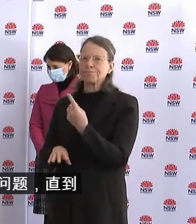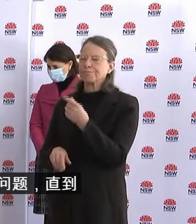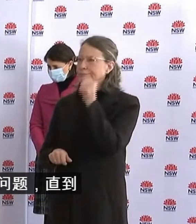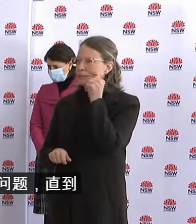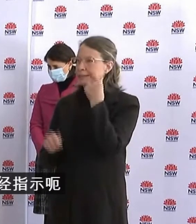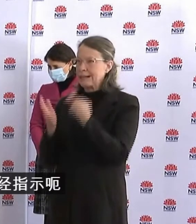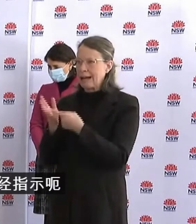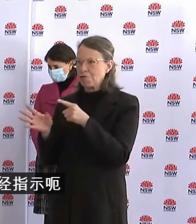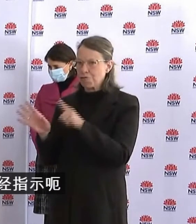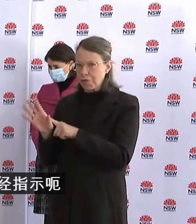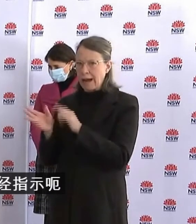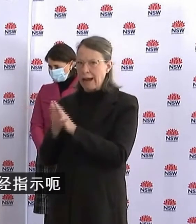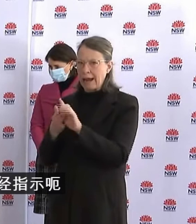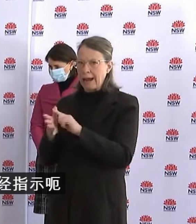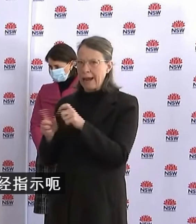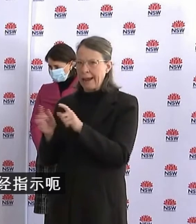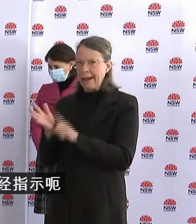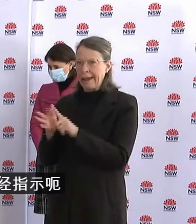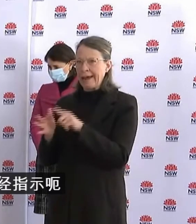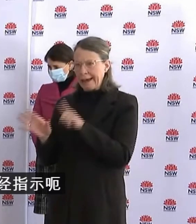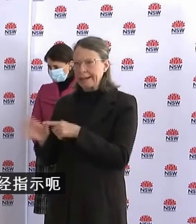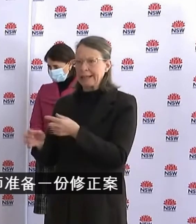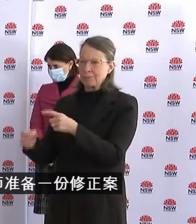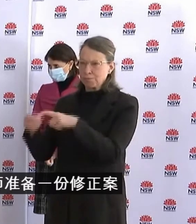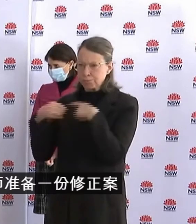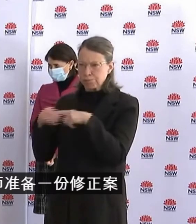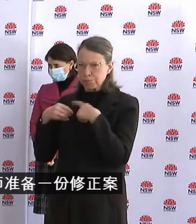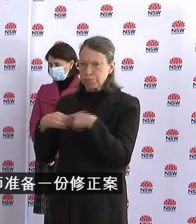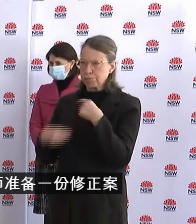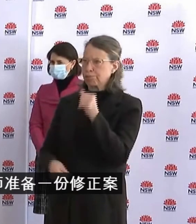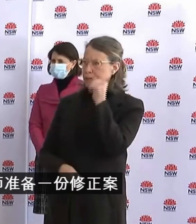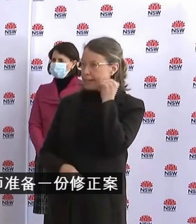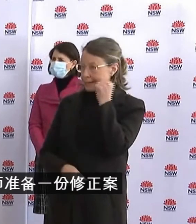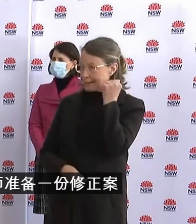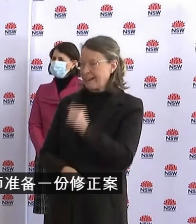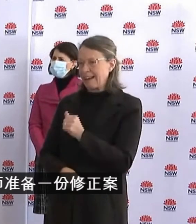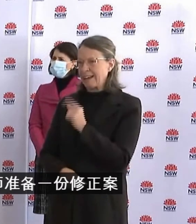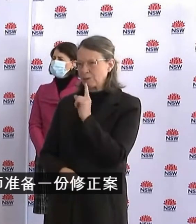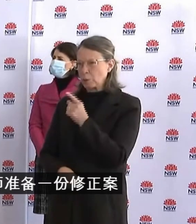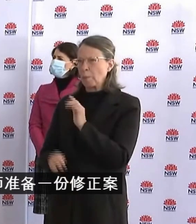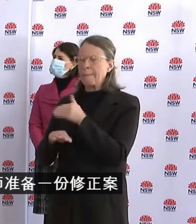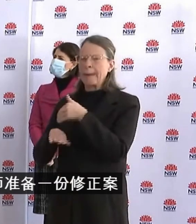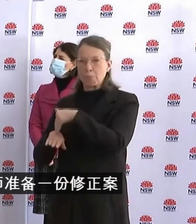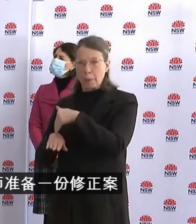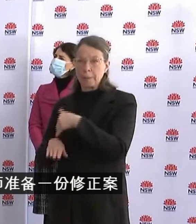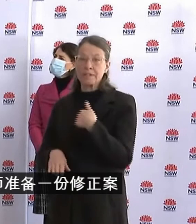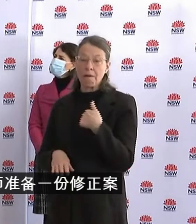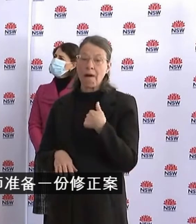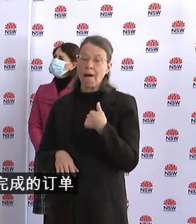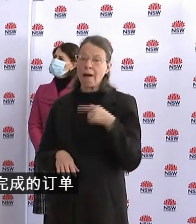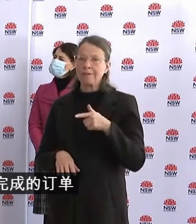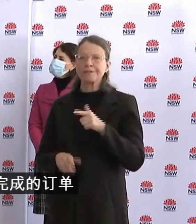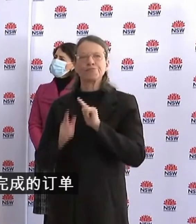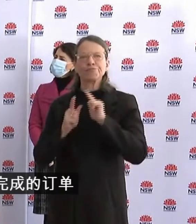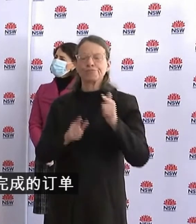to address that until early this morning, but I've actually worked with Health and instructed our lawyers to prepare an amendment